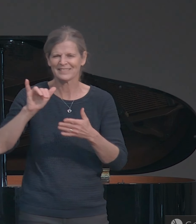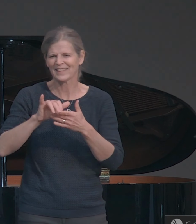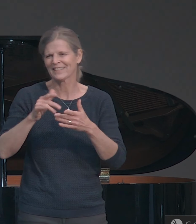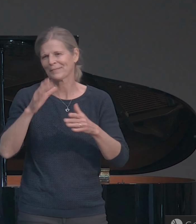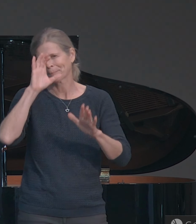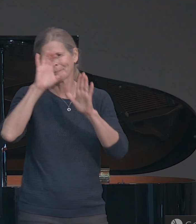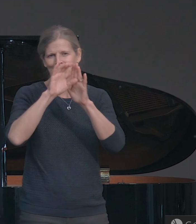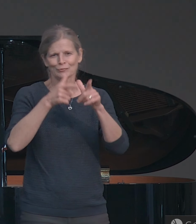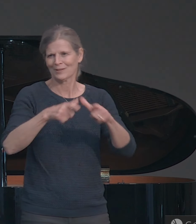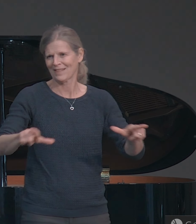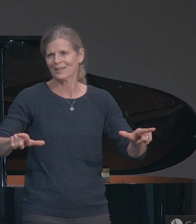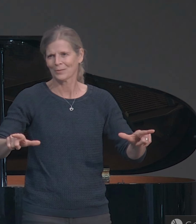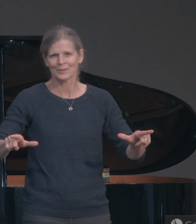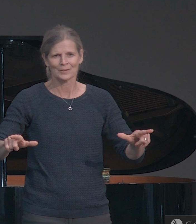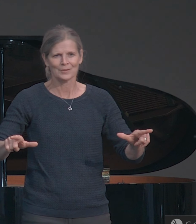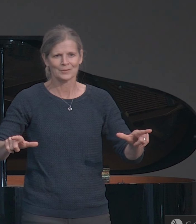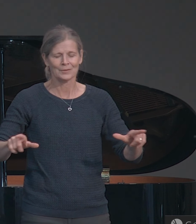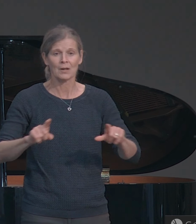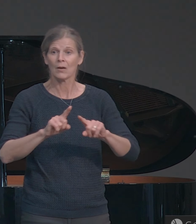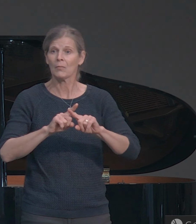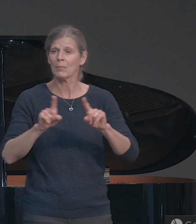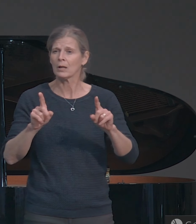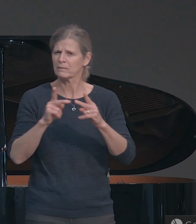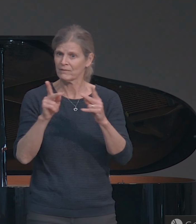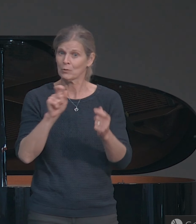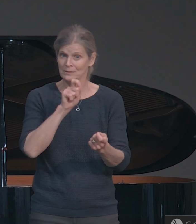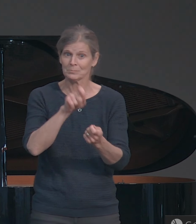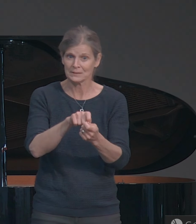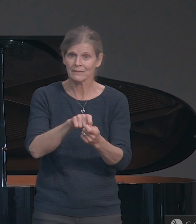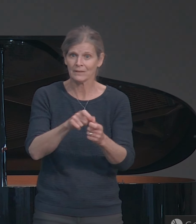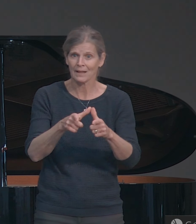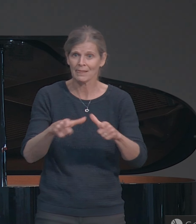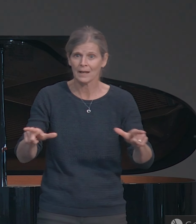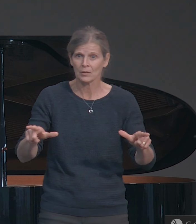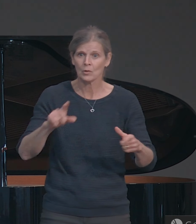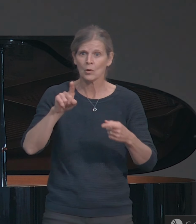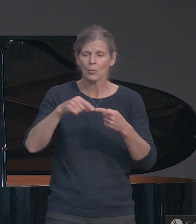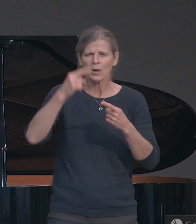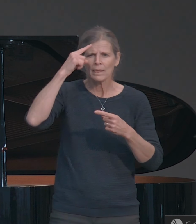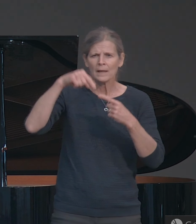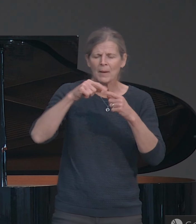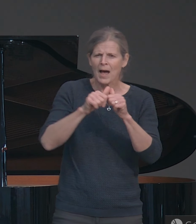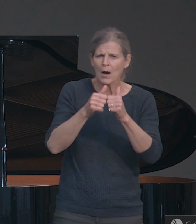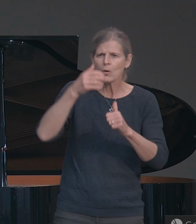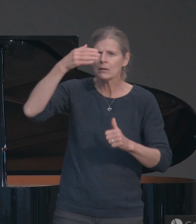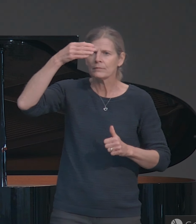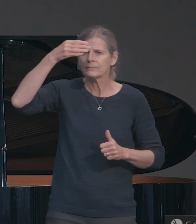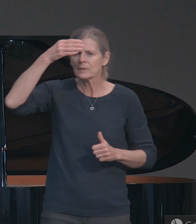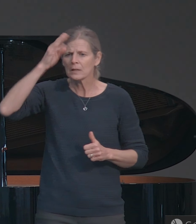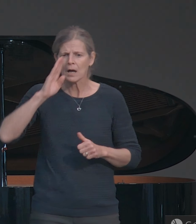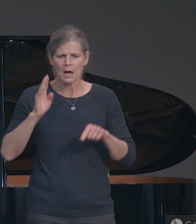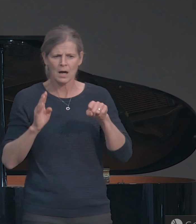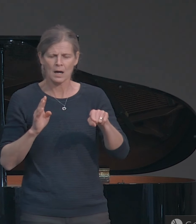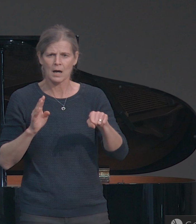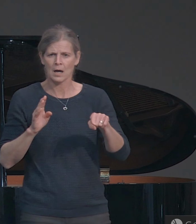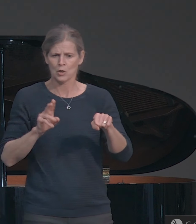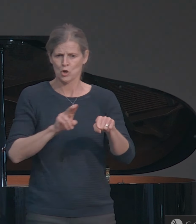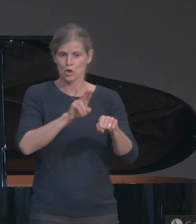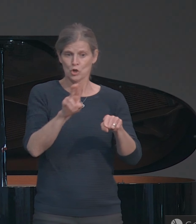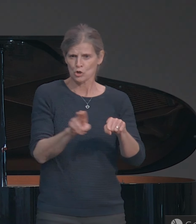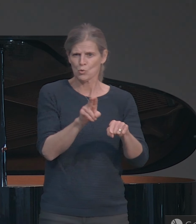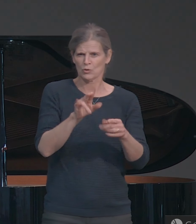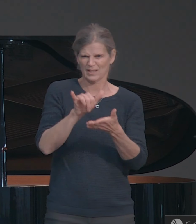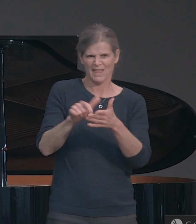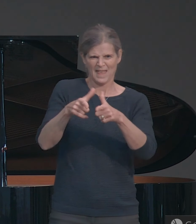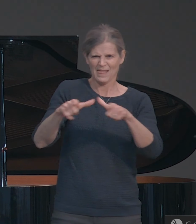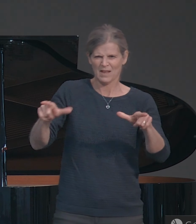language, but it's very specific language when you think about how God is using it and why